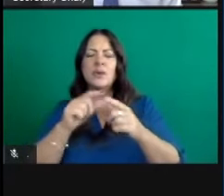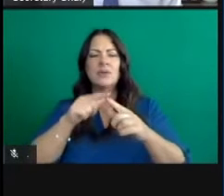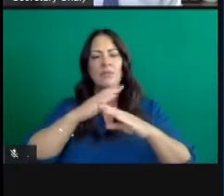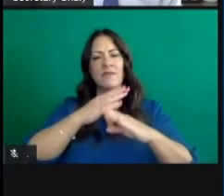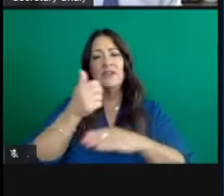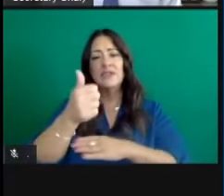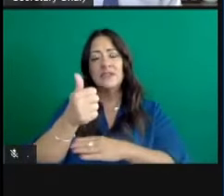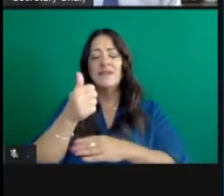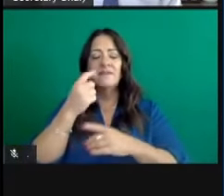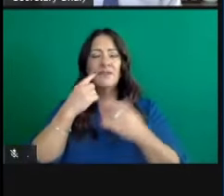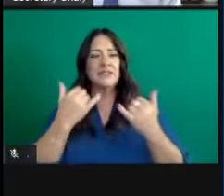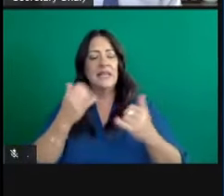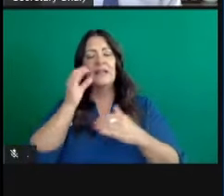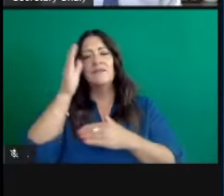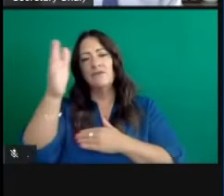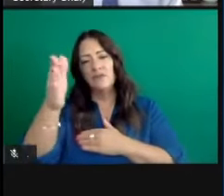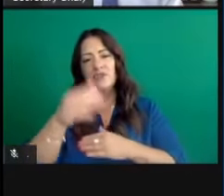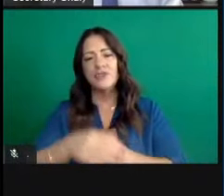come.